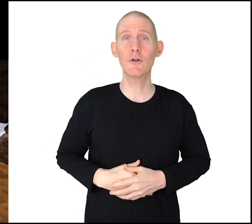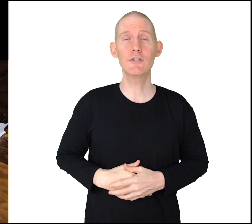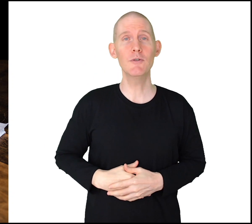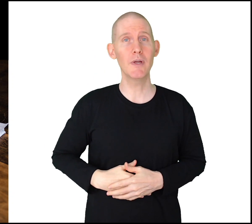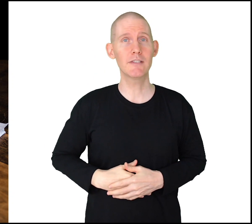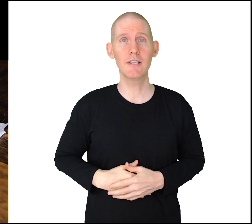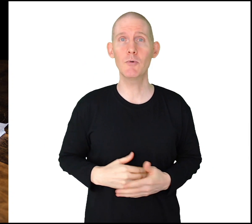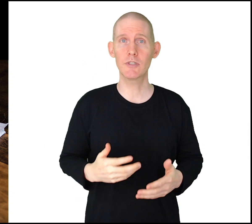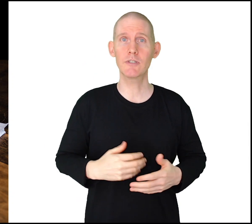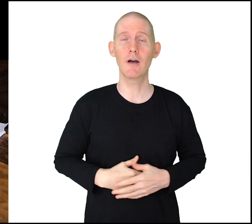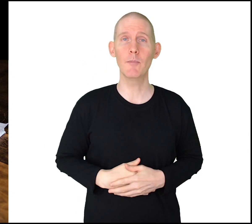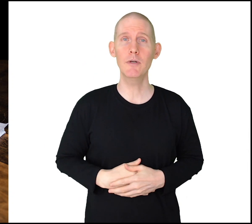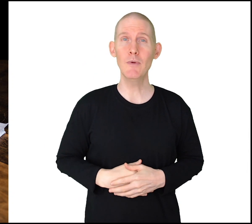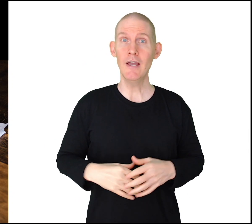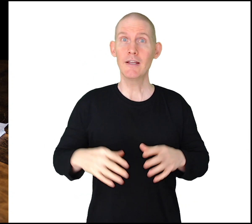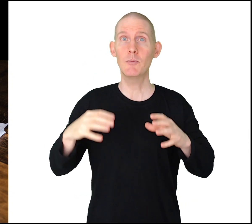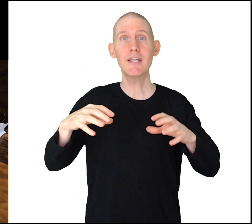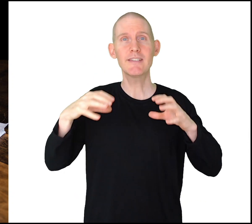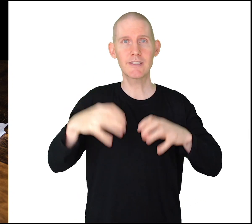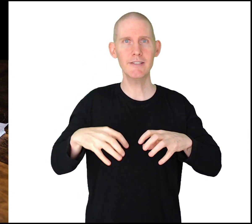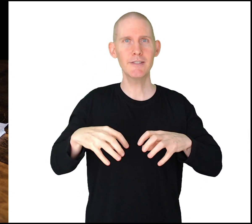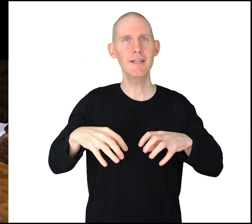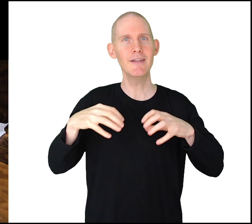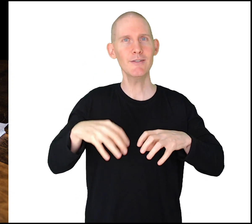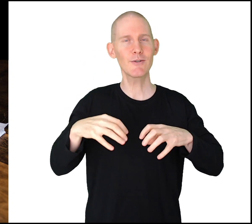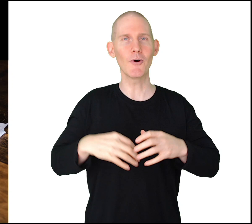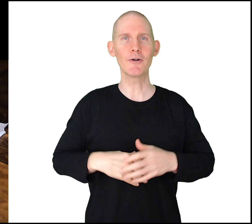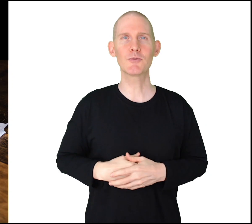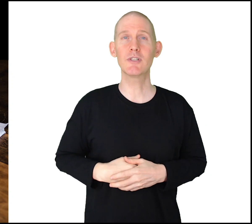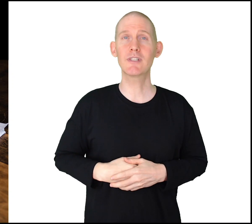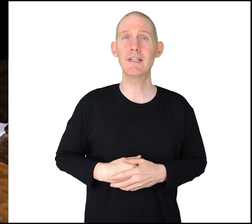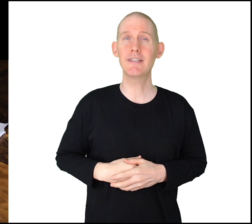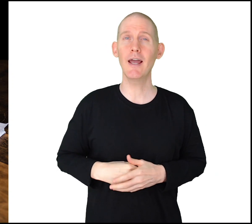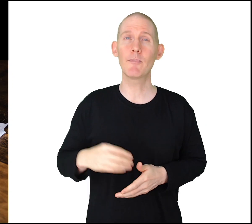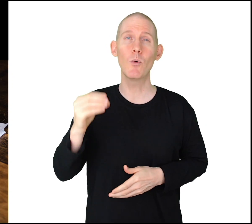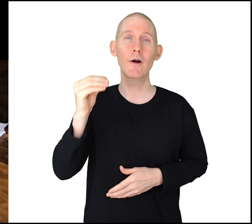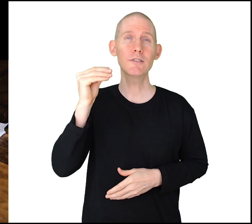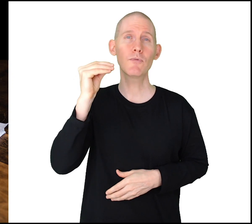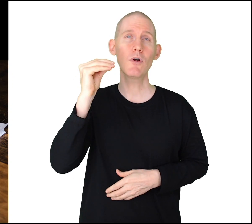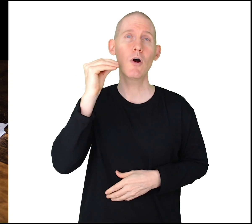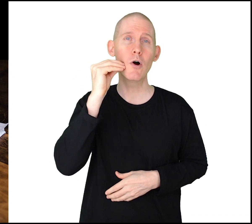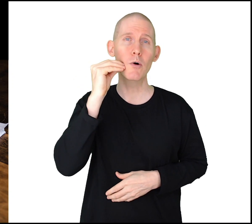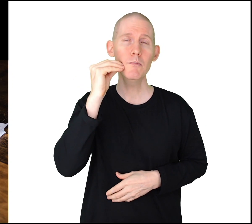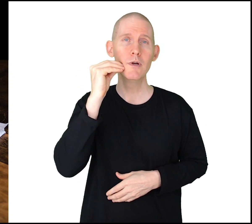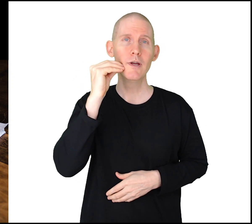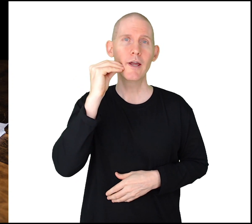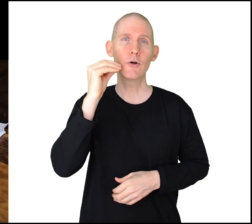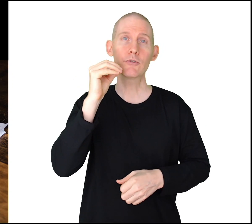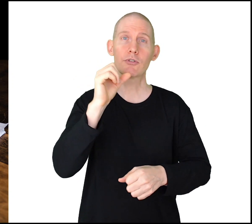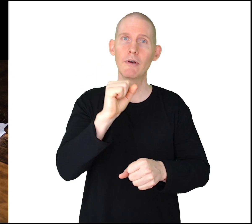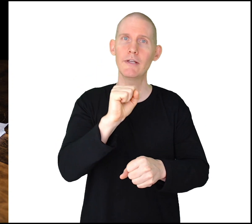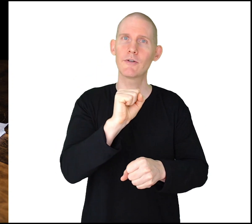you may see, which is common. To be consistent in this course, we're just going to tap once for home and go straight to